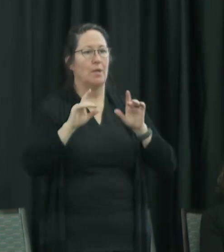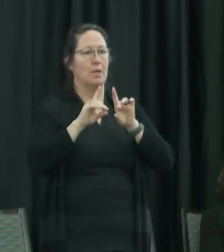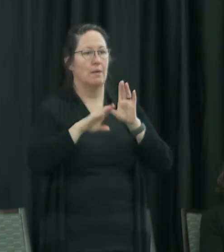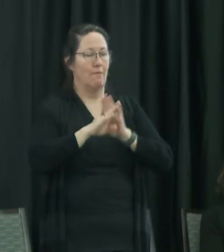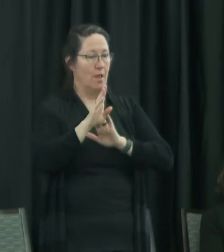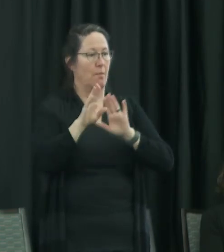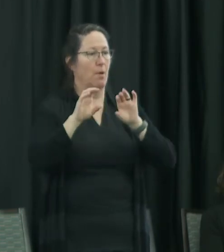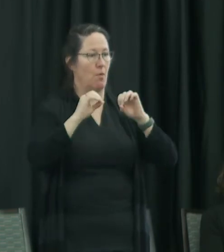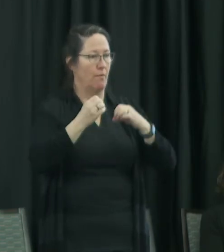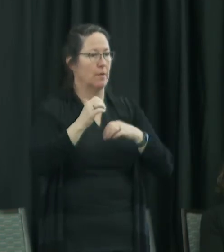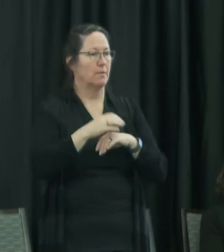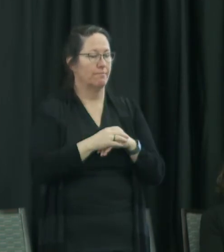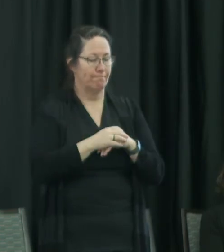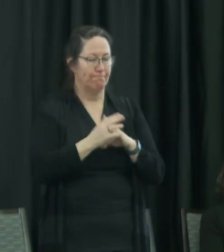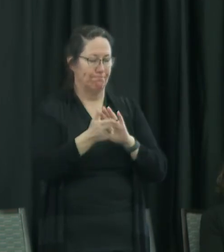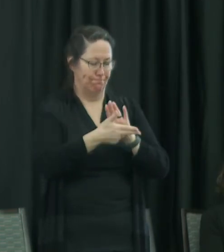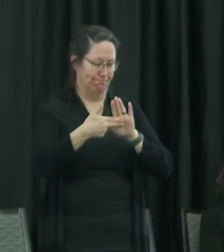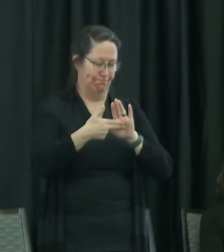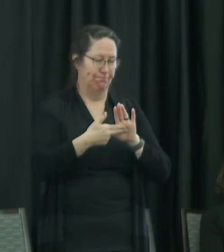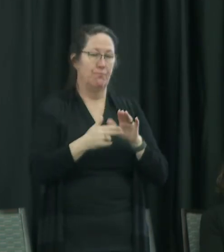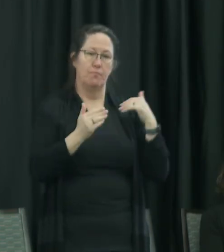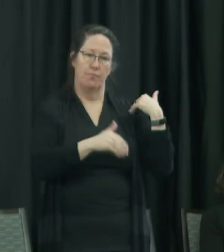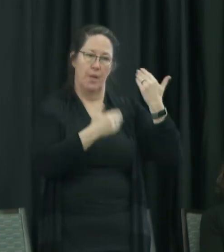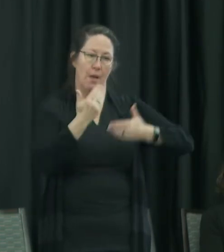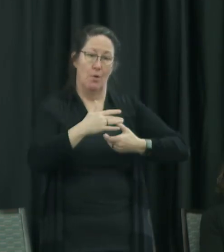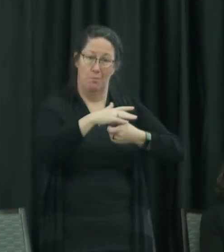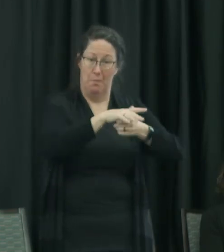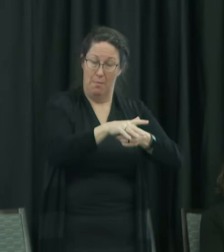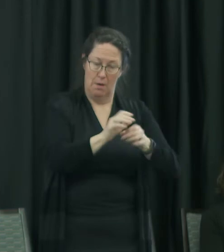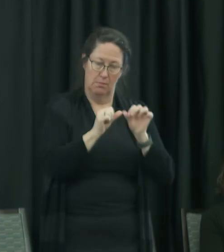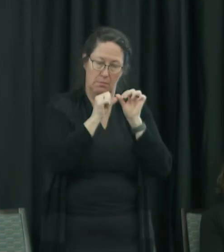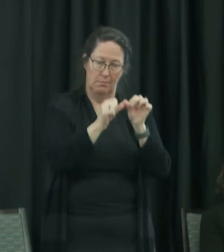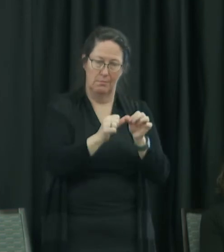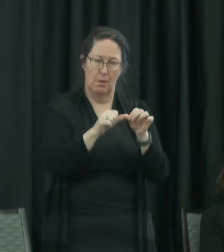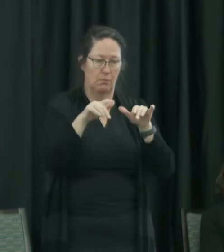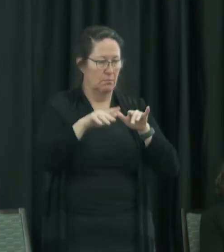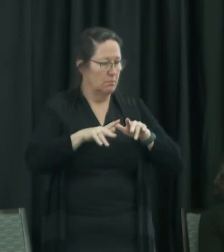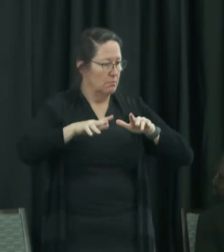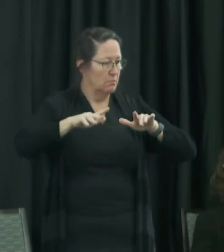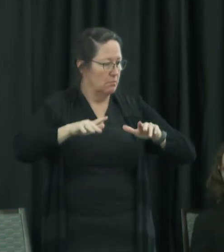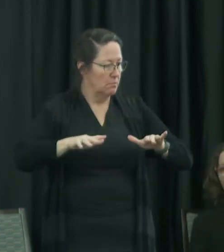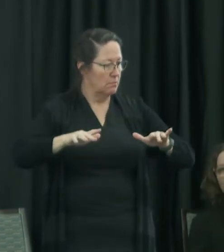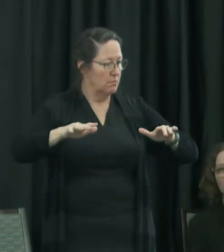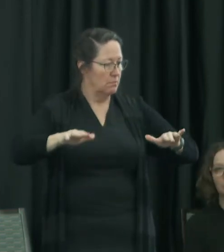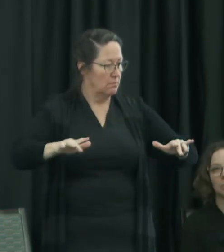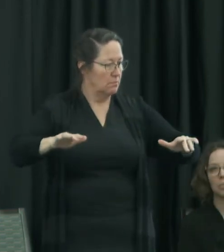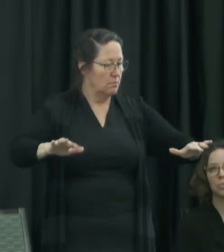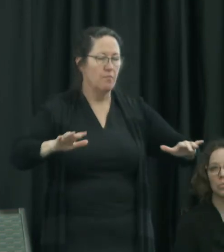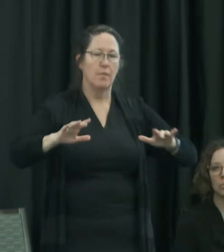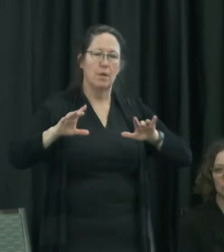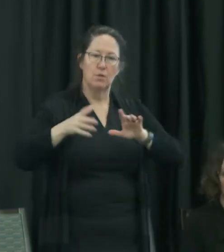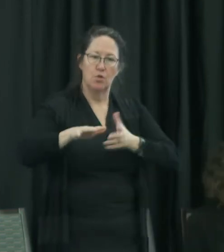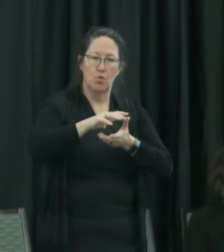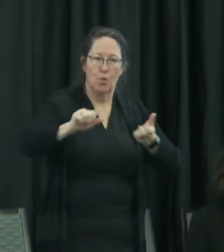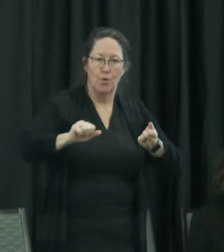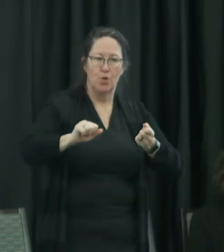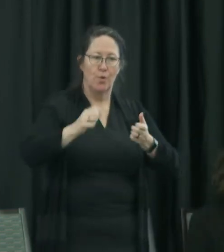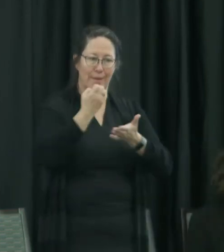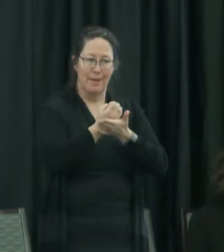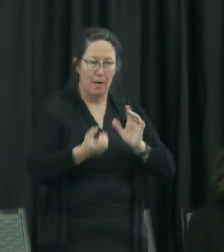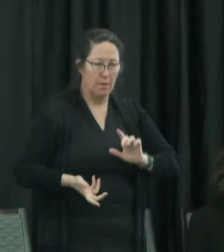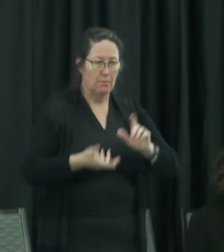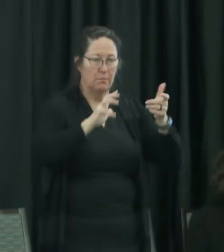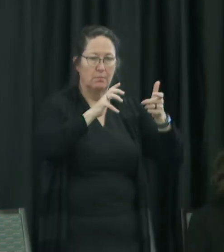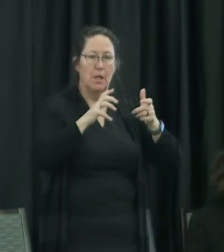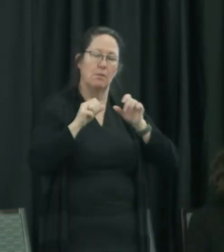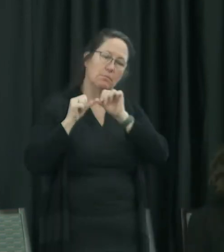after. The ongoing pandemic, the ripple effects of the derecho, changing conditions of the economy,